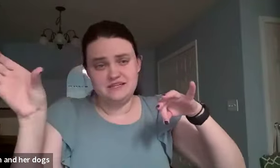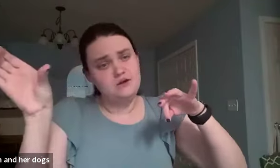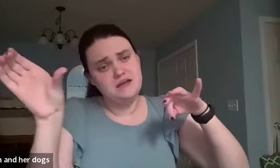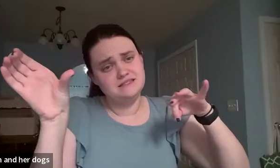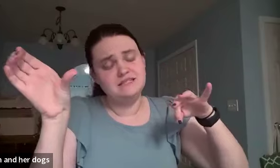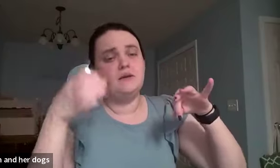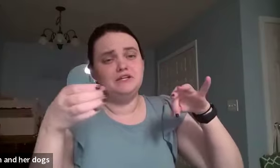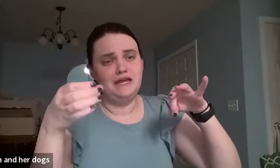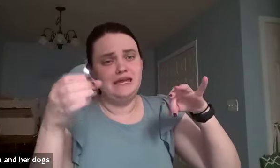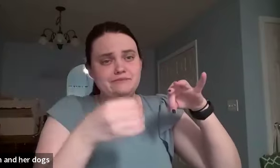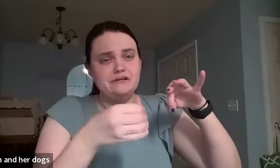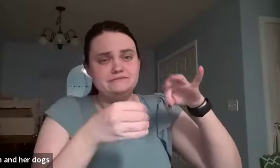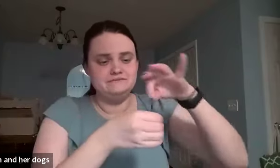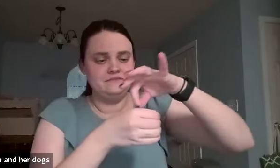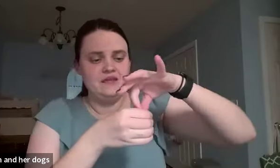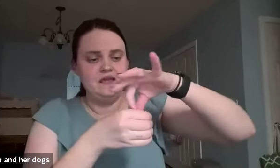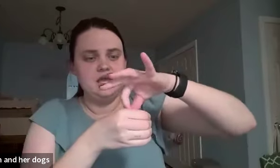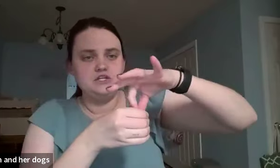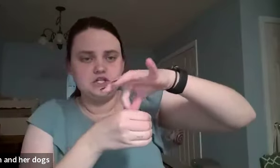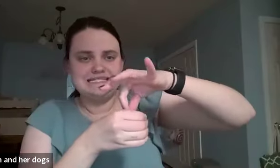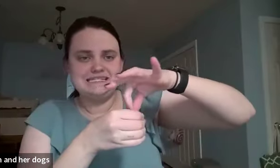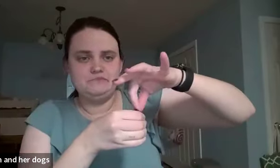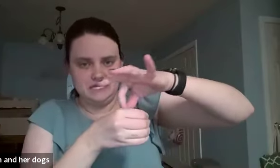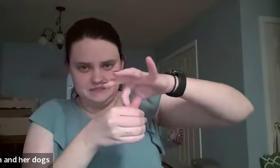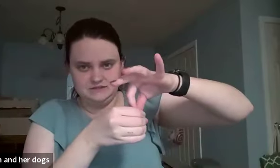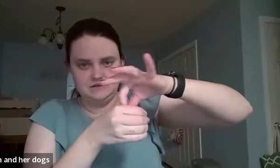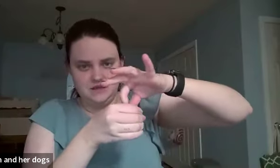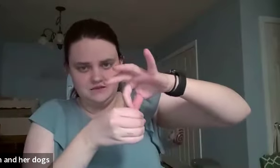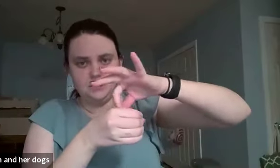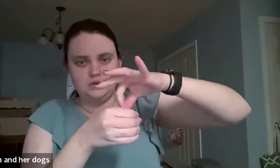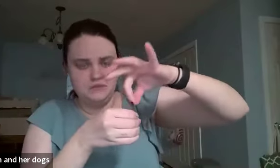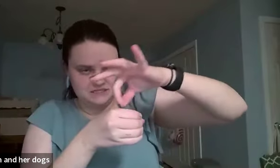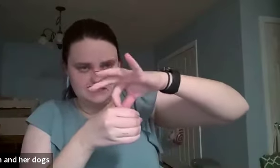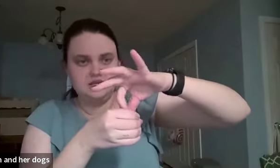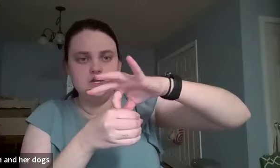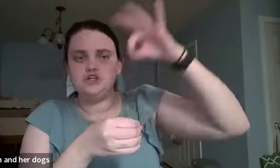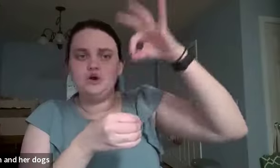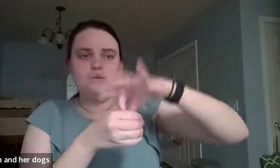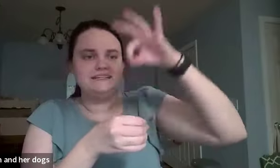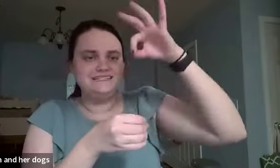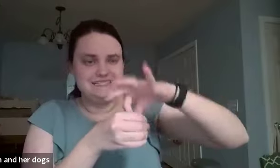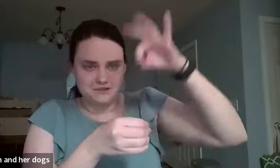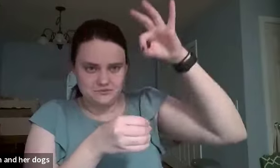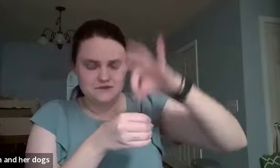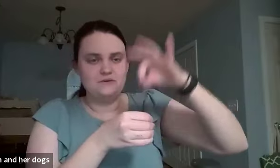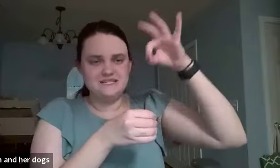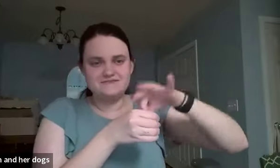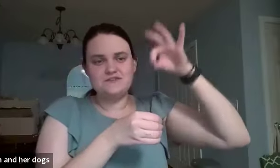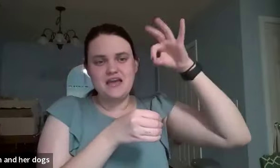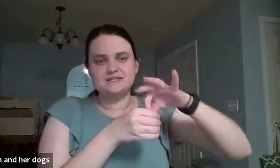was like, oh yeah, see. I mean, you can, but and you're gonna spin it, okay? Like you're mixing it. You don't want to dip, and the reason for that is